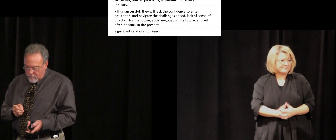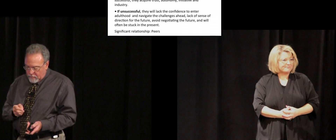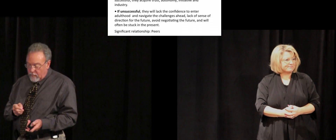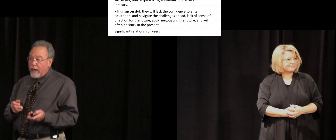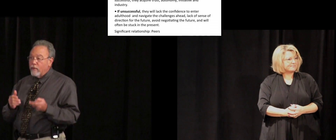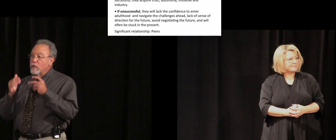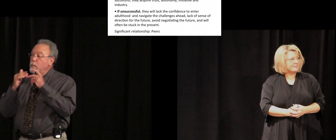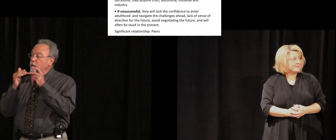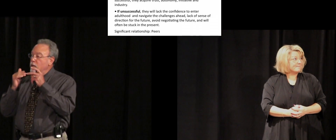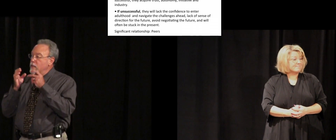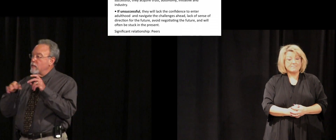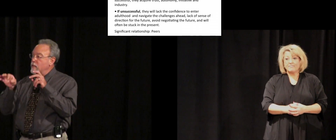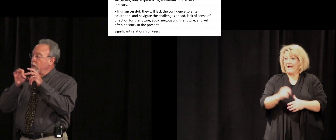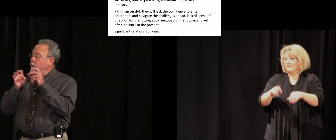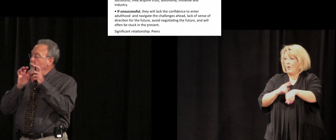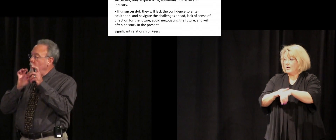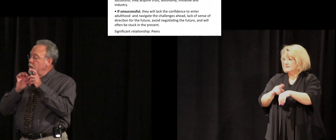America, I forgot the sign.